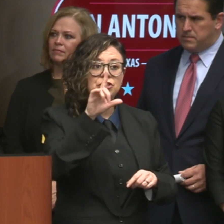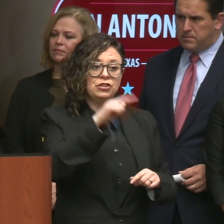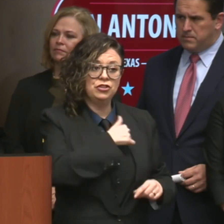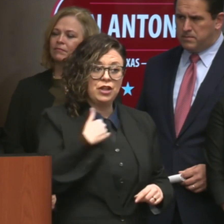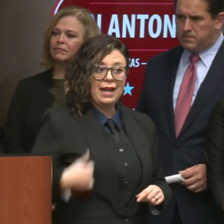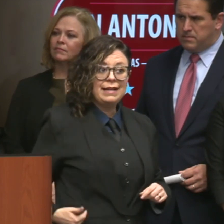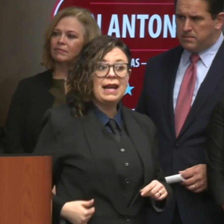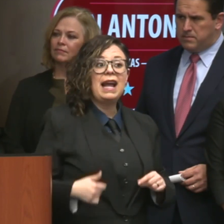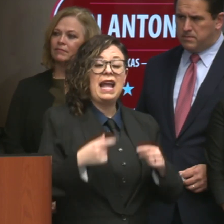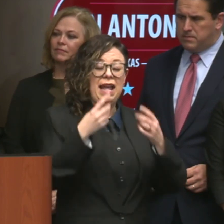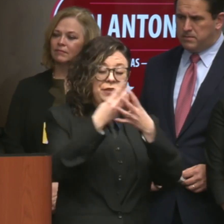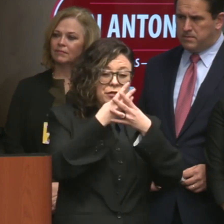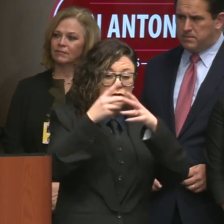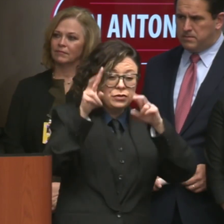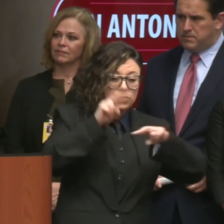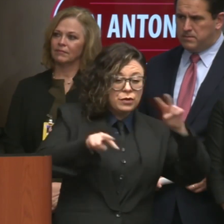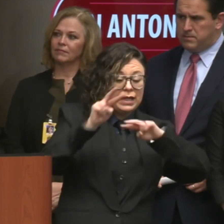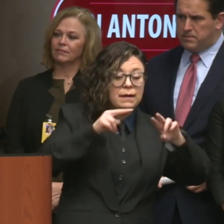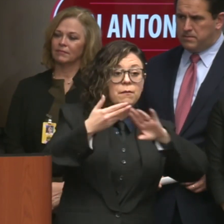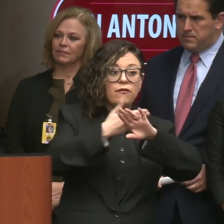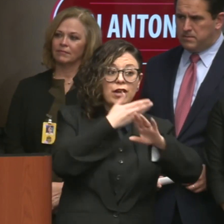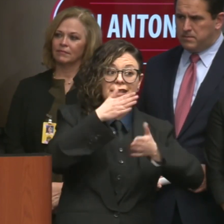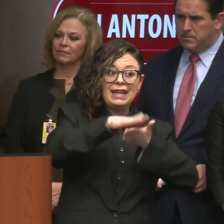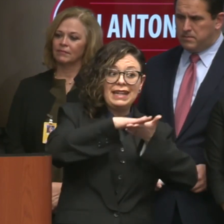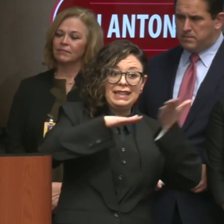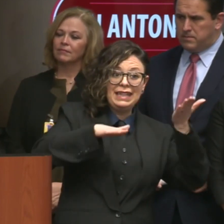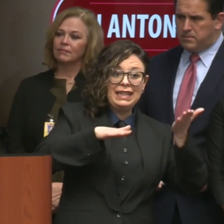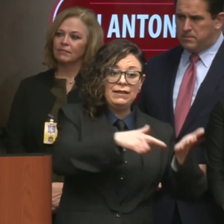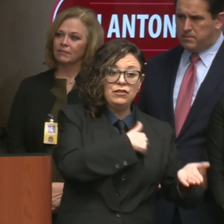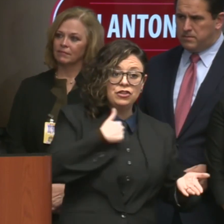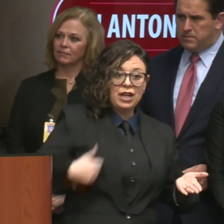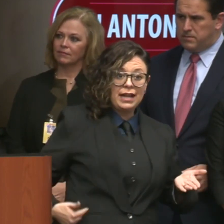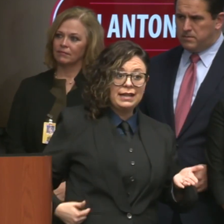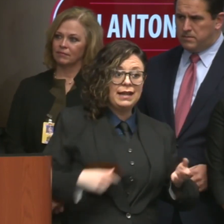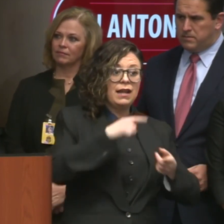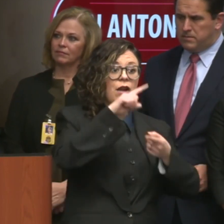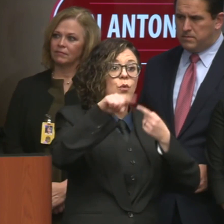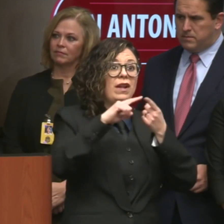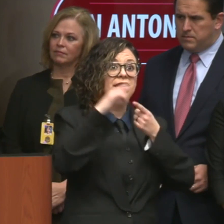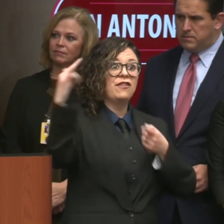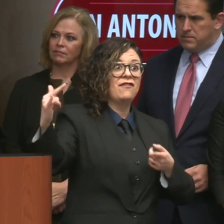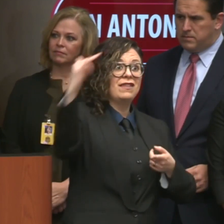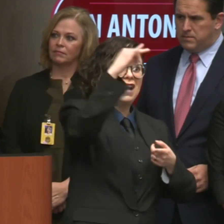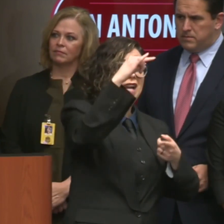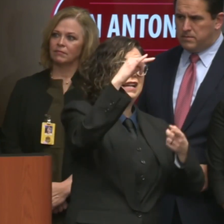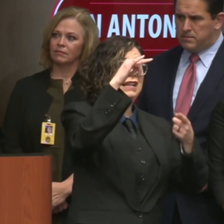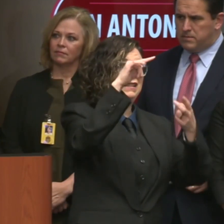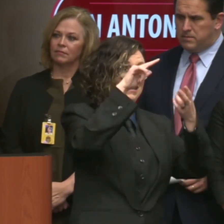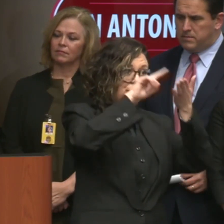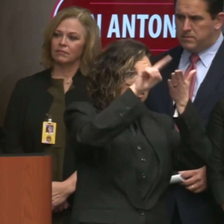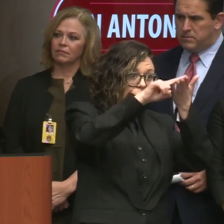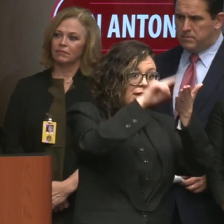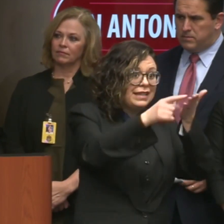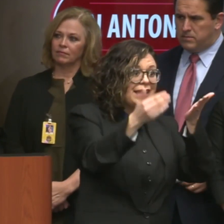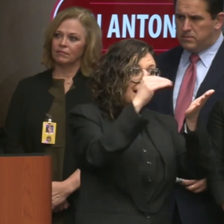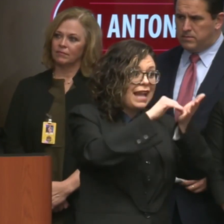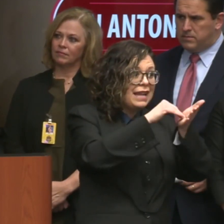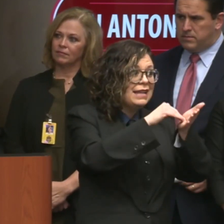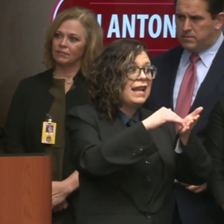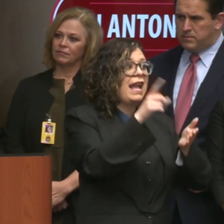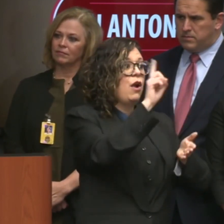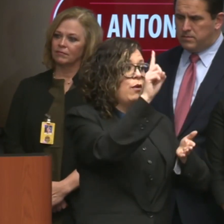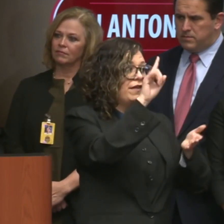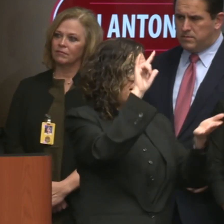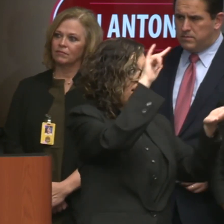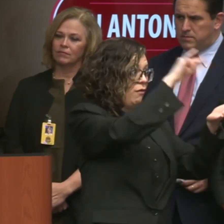they leave China. They're screened again while in flight. They are screened again at the ports of entry. They